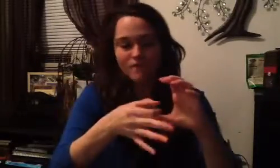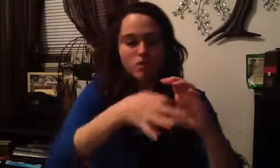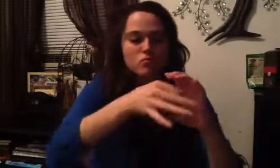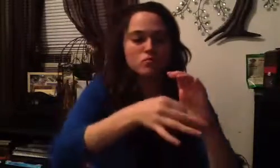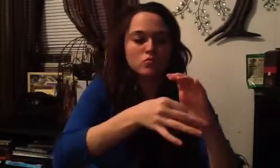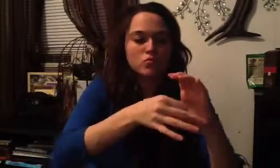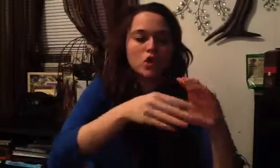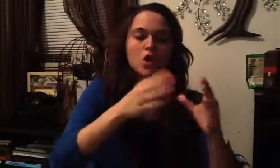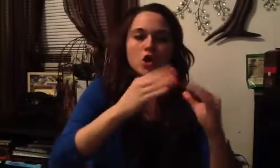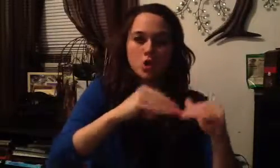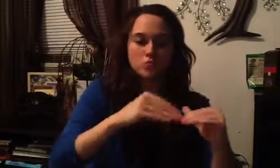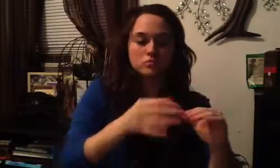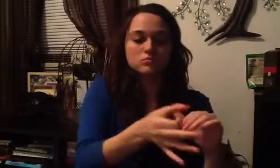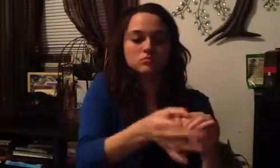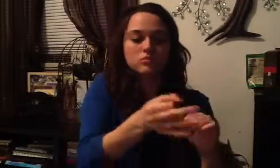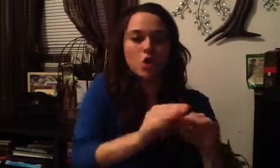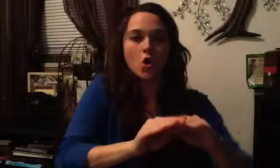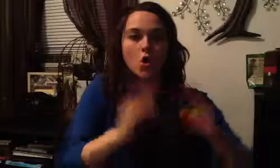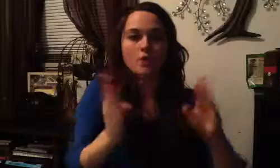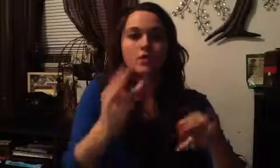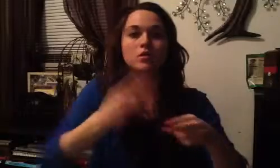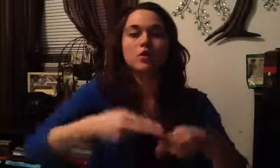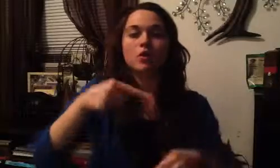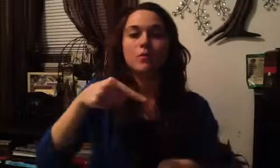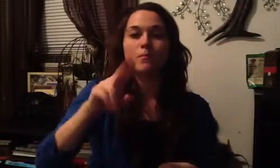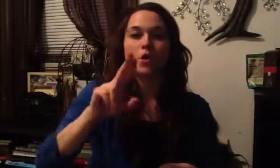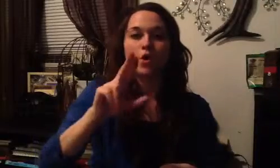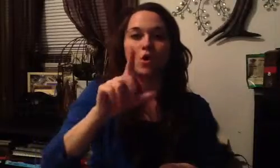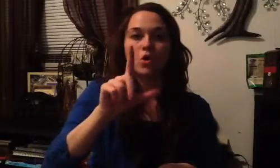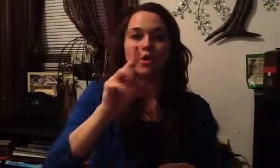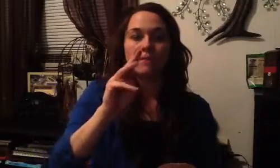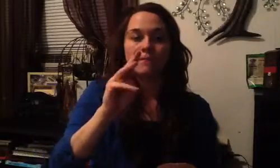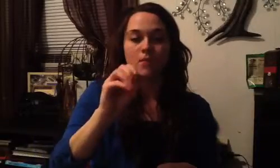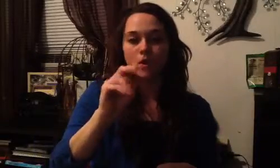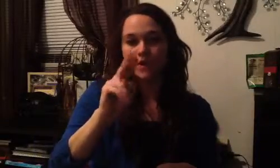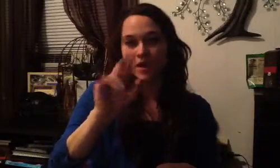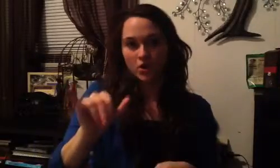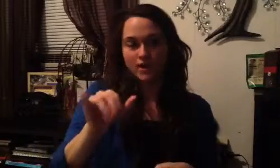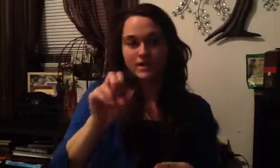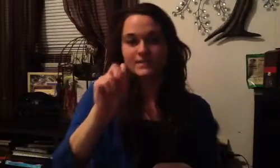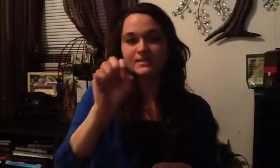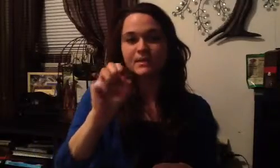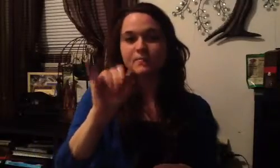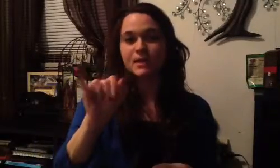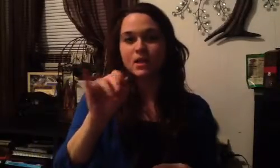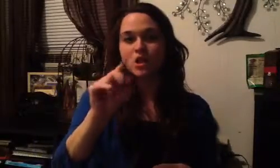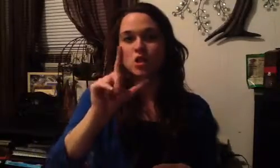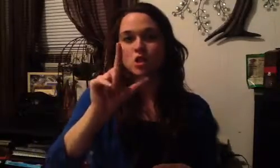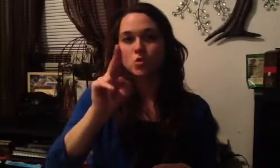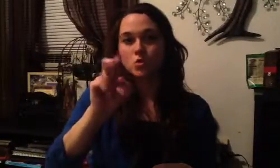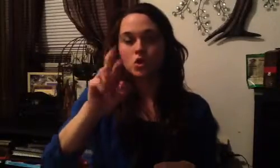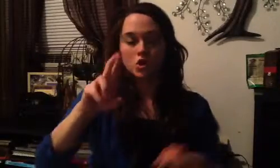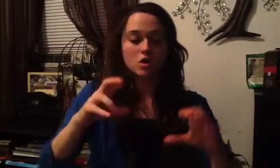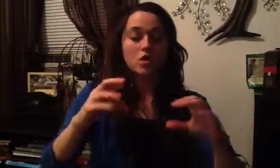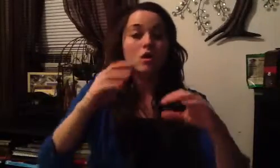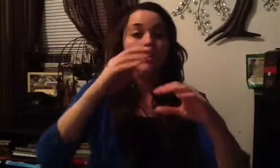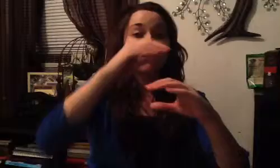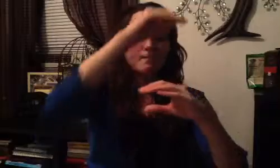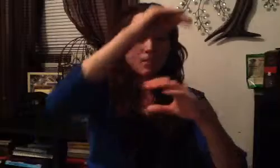that's called the pulmonary semilunar. As the blood pumps up, this valve is